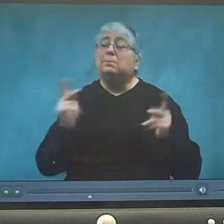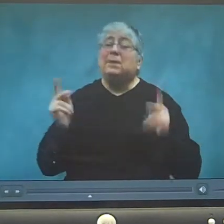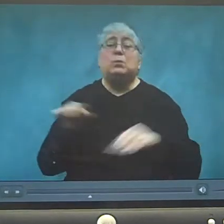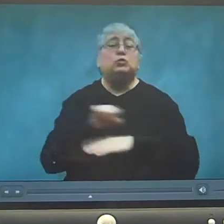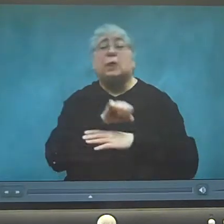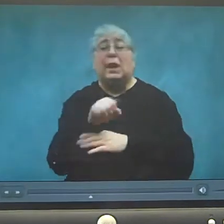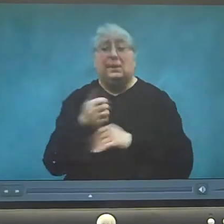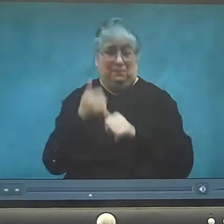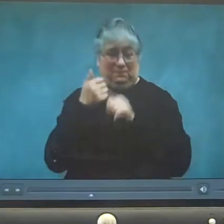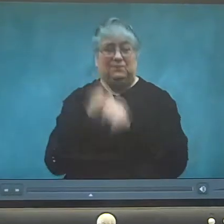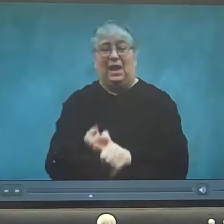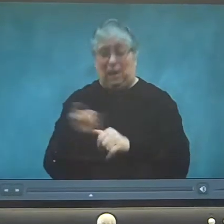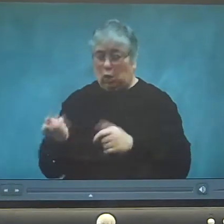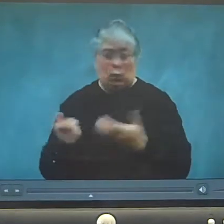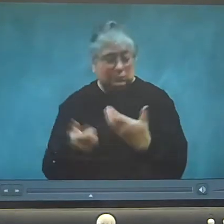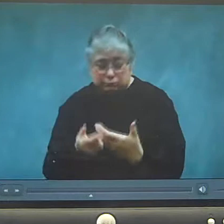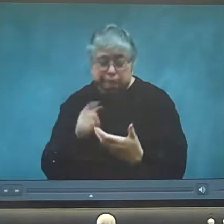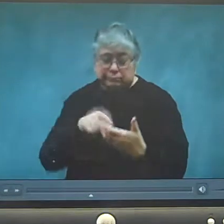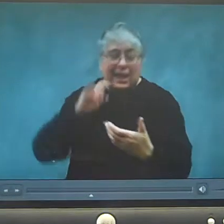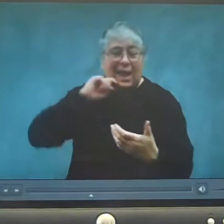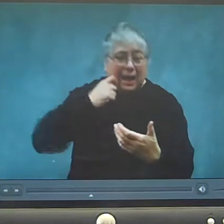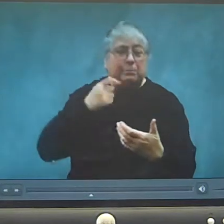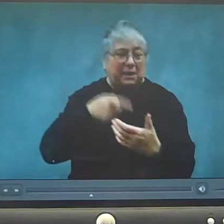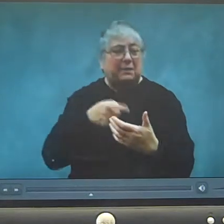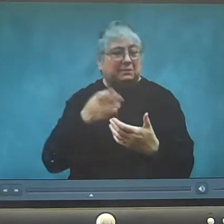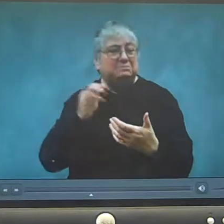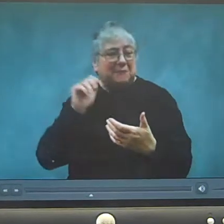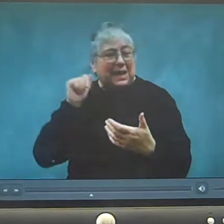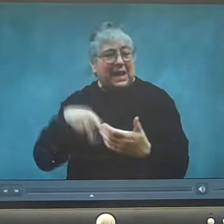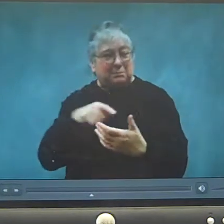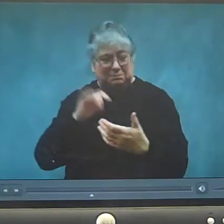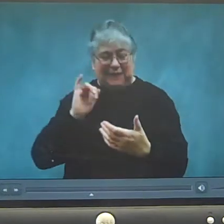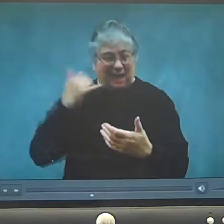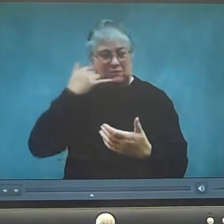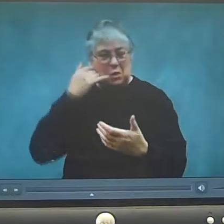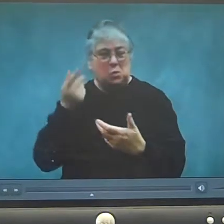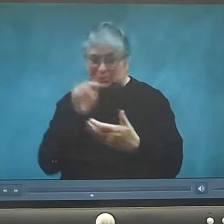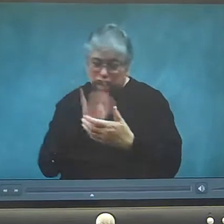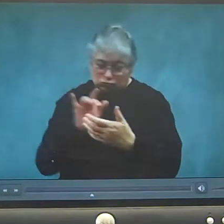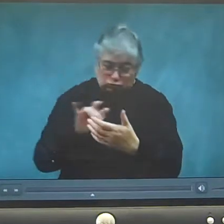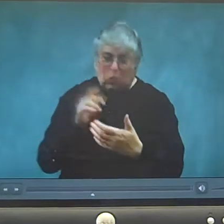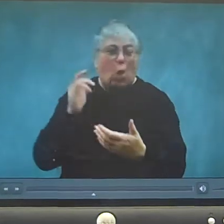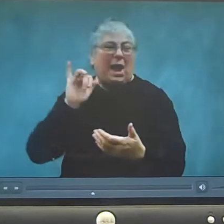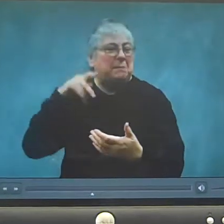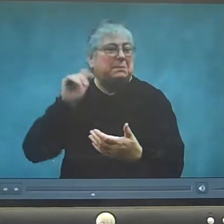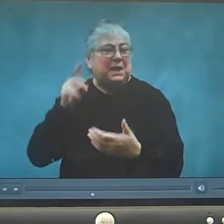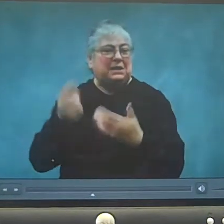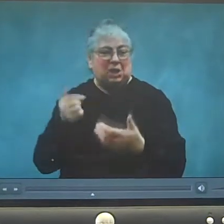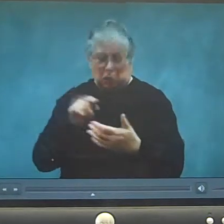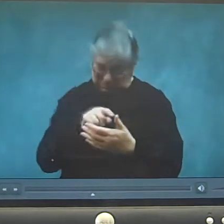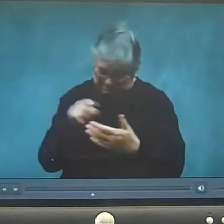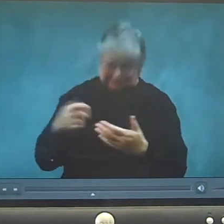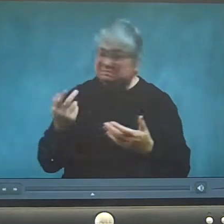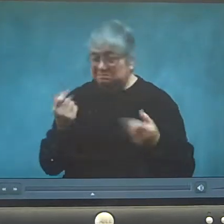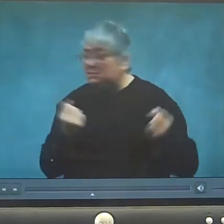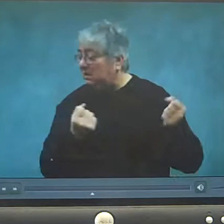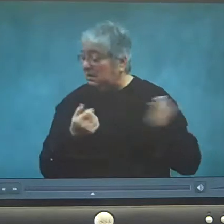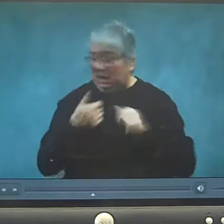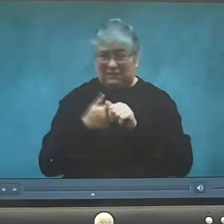dry, and there's not really a lot of busy places out there. So when people are using these apps,